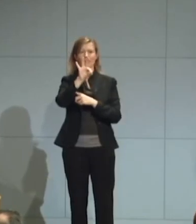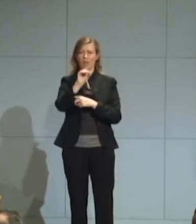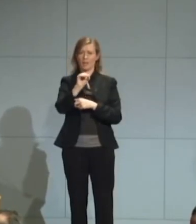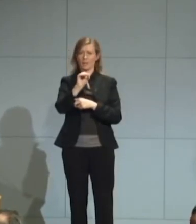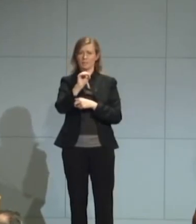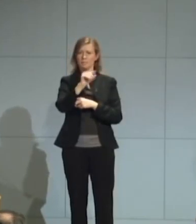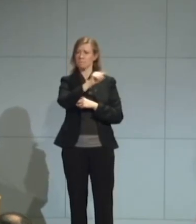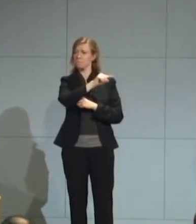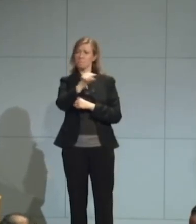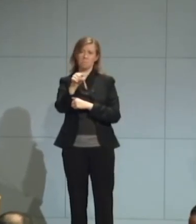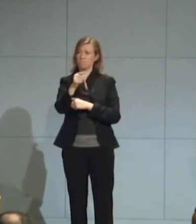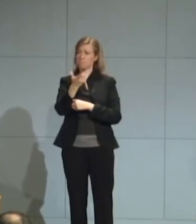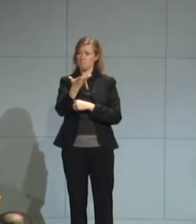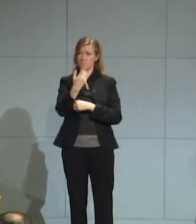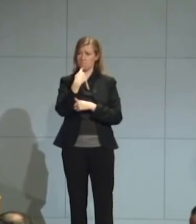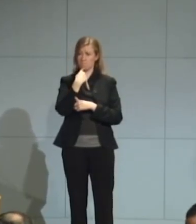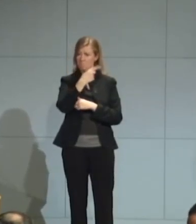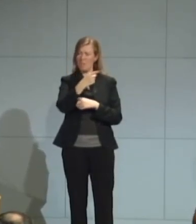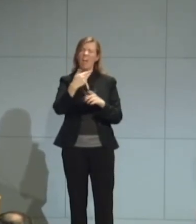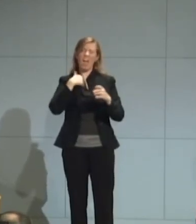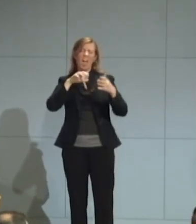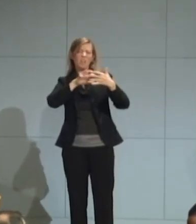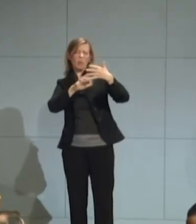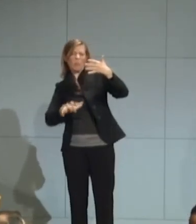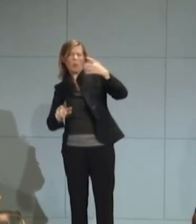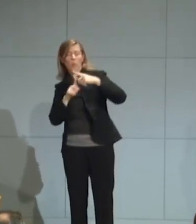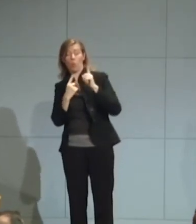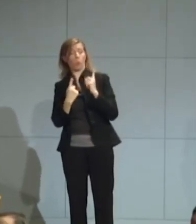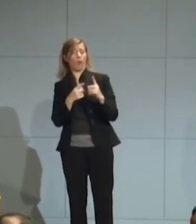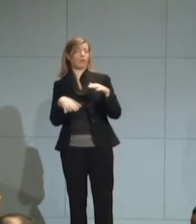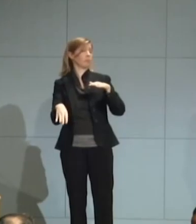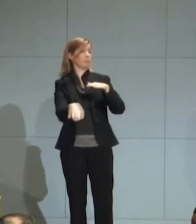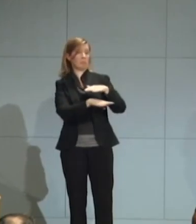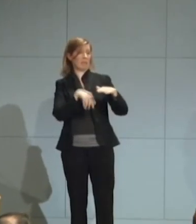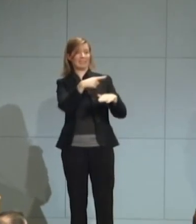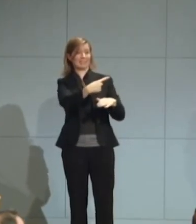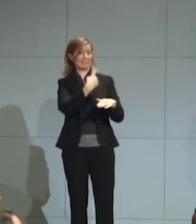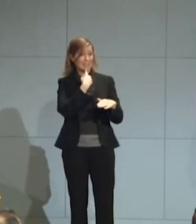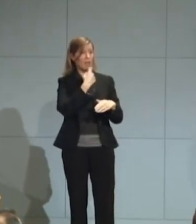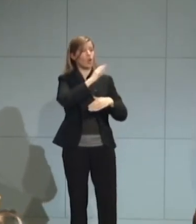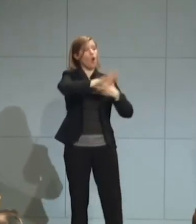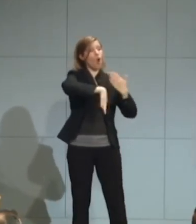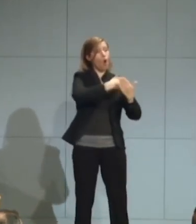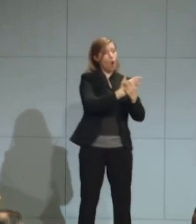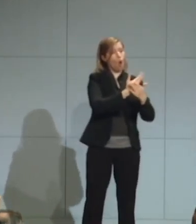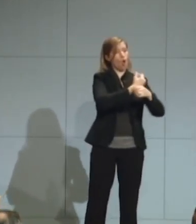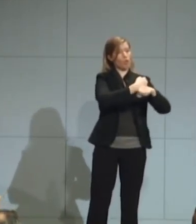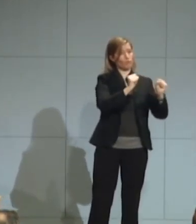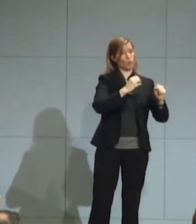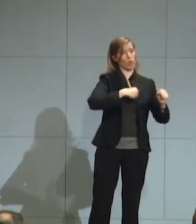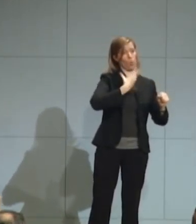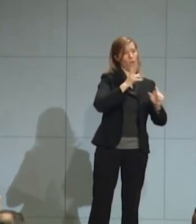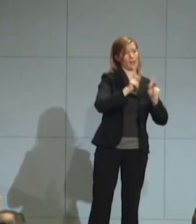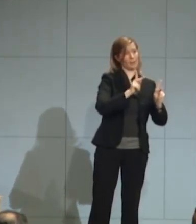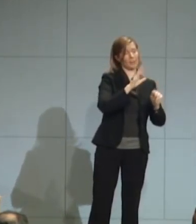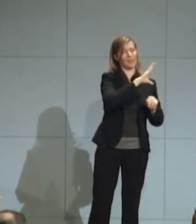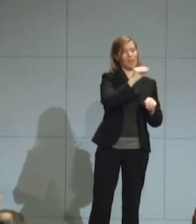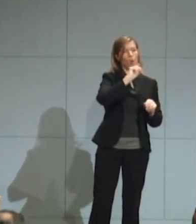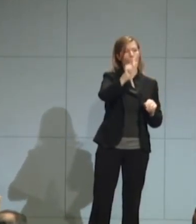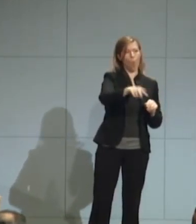direction, right, in motion until it is stopped by a force of equal or greater power to prevent it